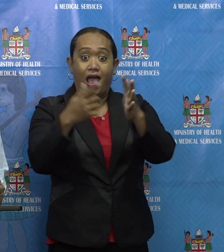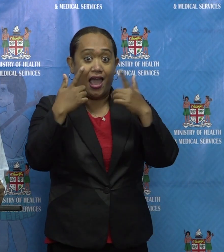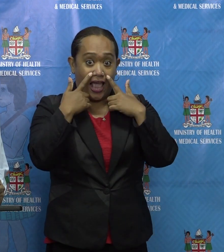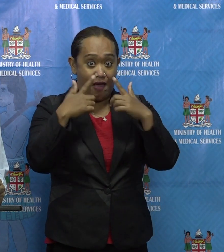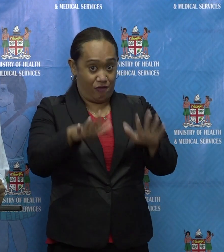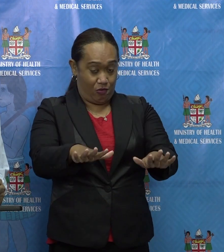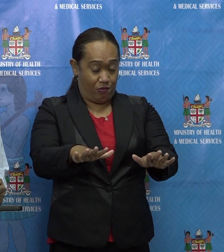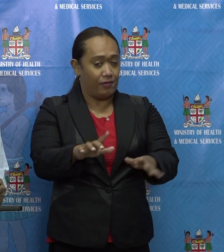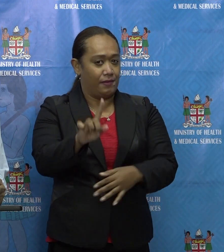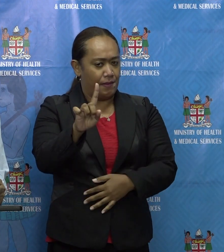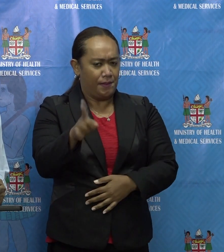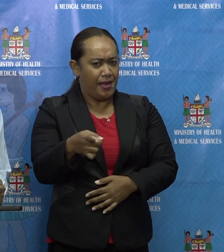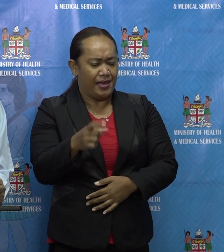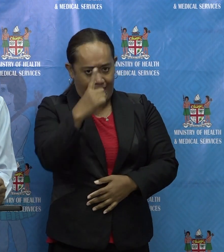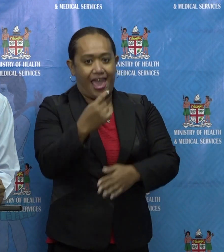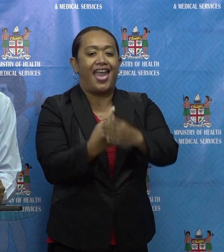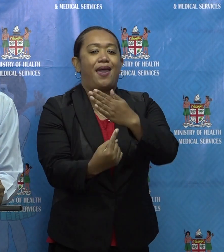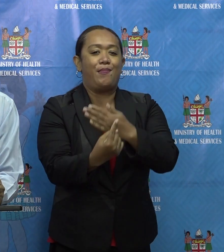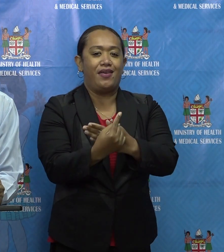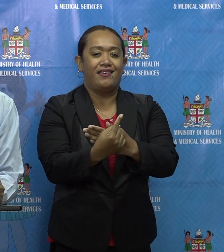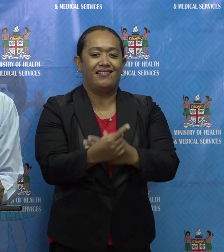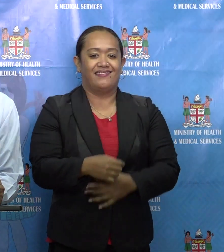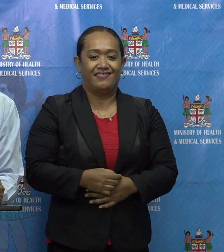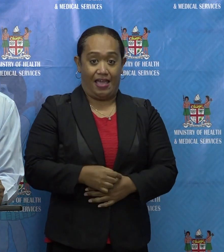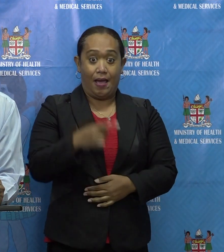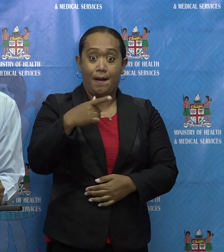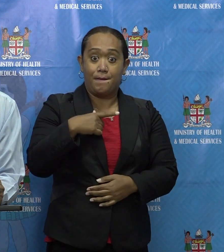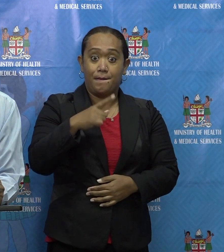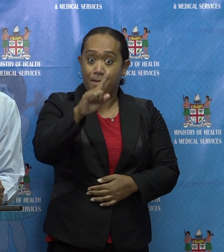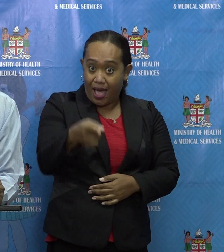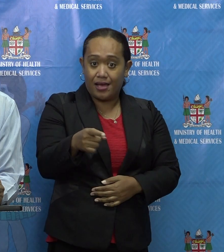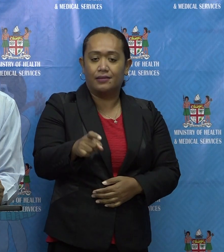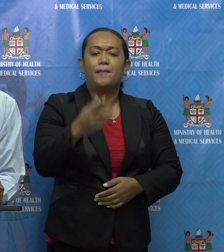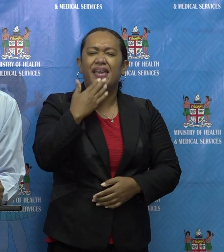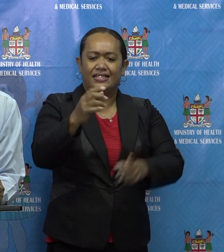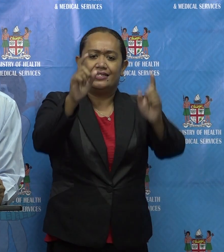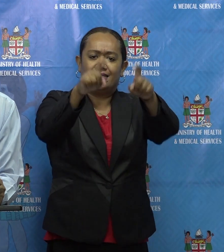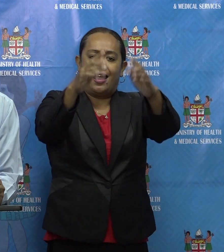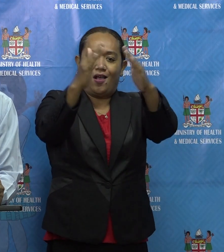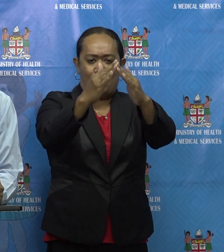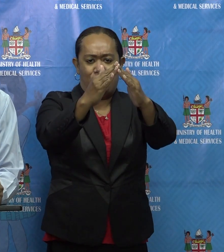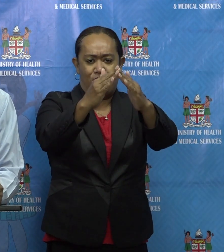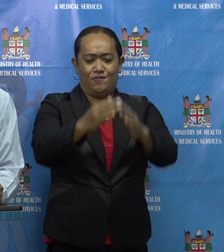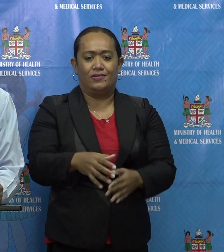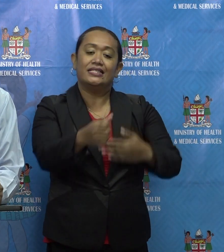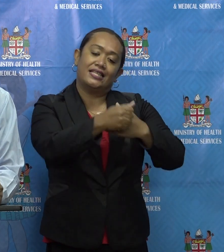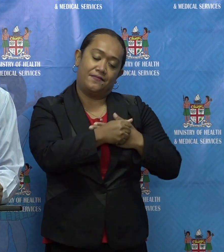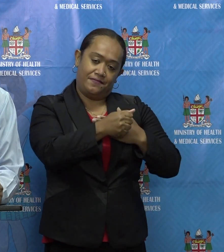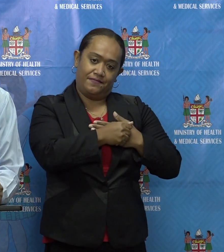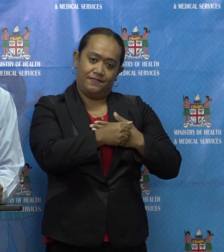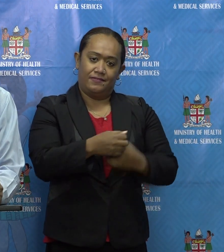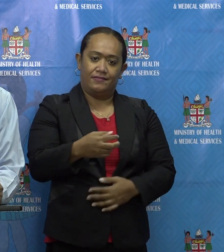That does not grant a license to anyone to leave their homes without an essential reason. Home is still the safest place to